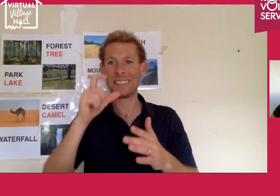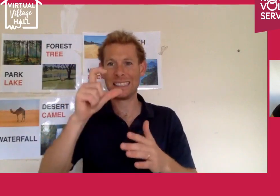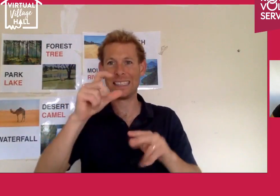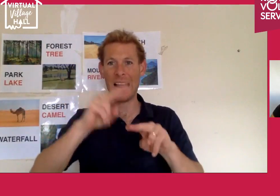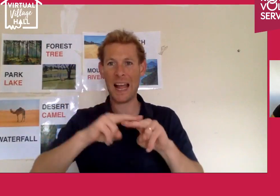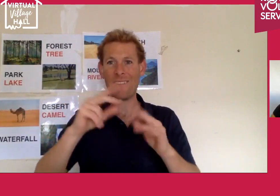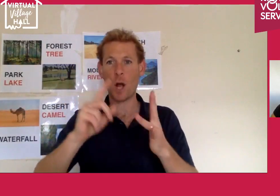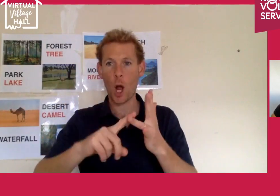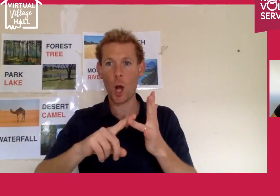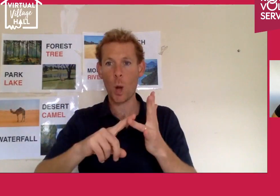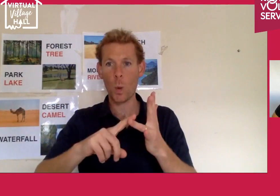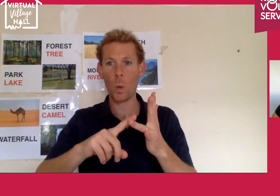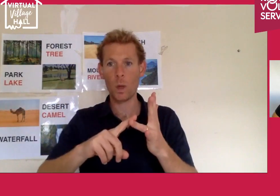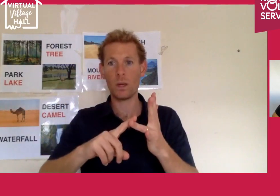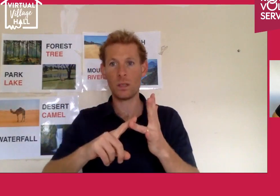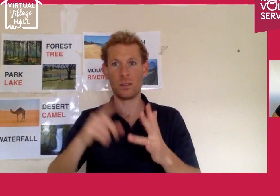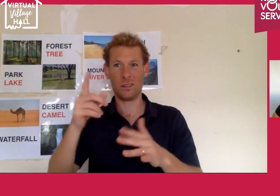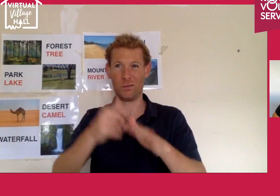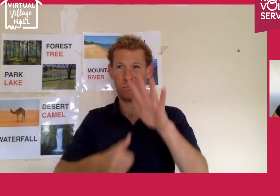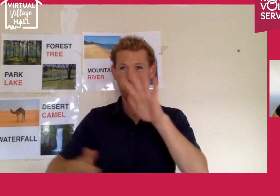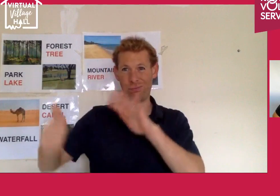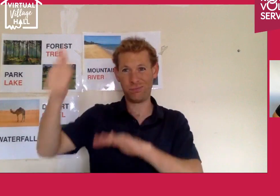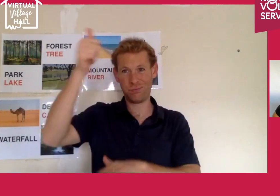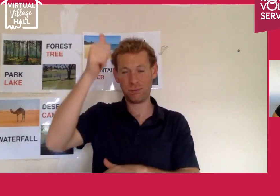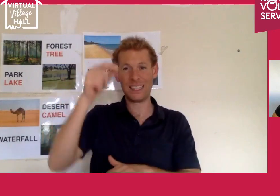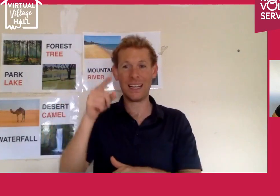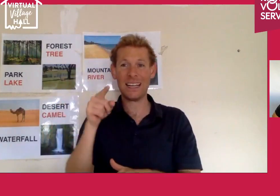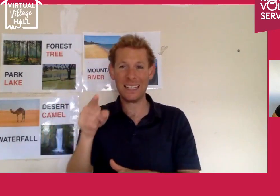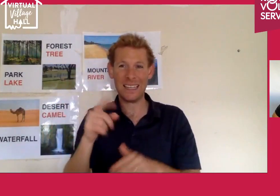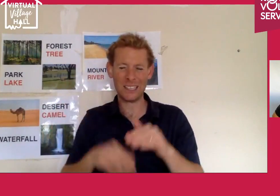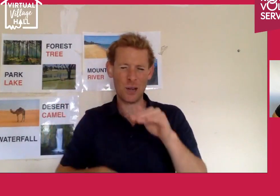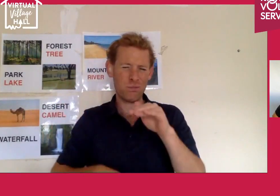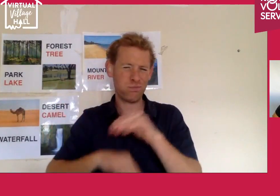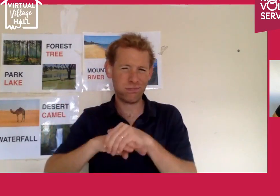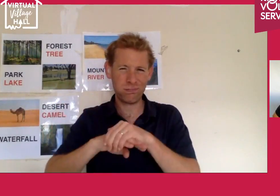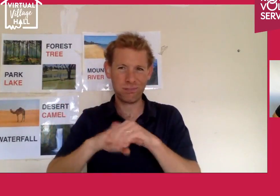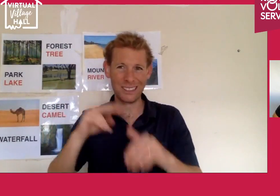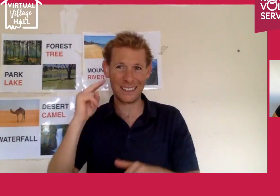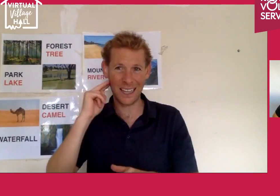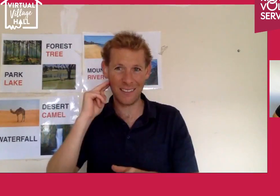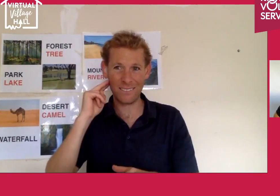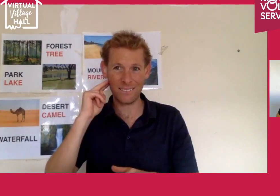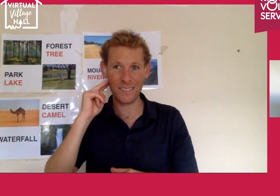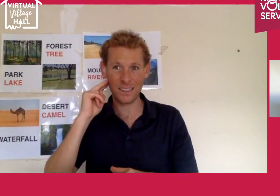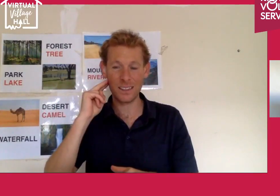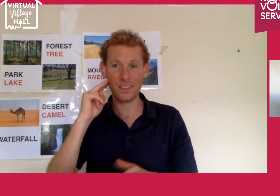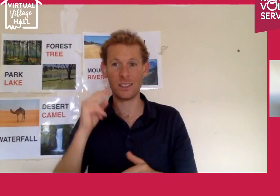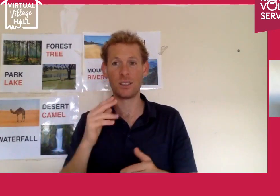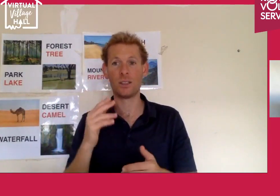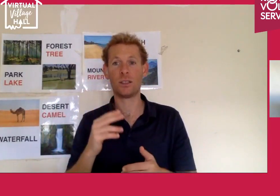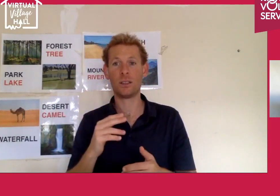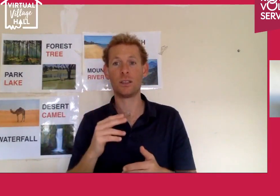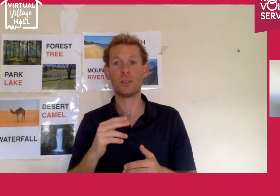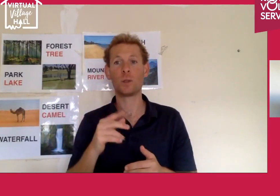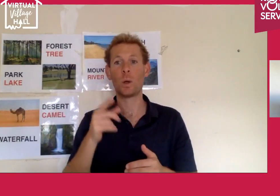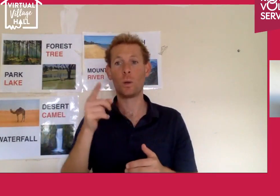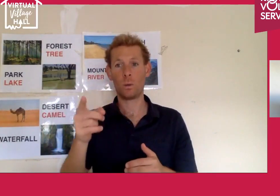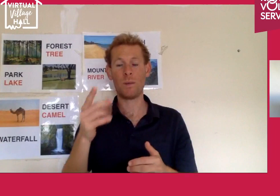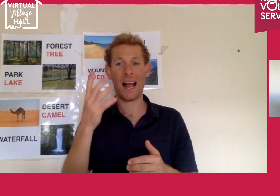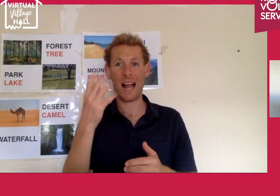finance. He's a CFO, so he's very high up in the organization. So, you know, and he is profoundly deaf and